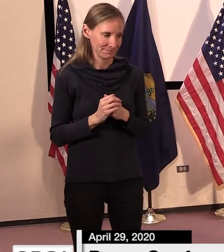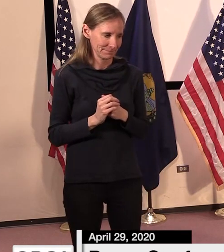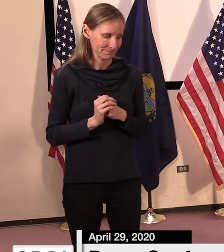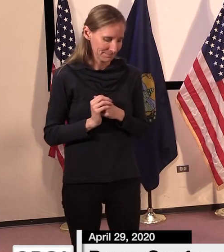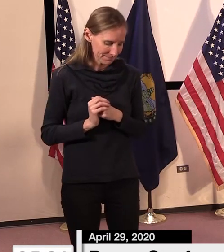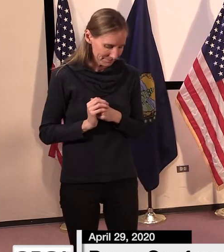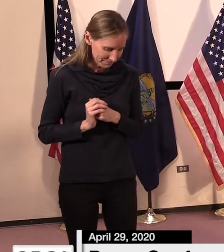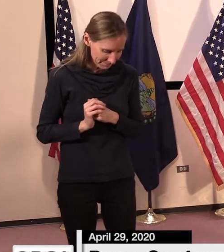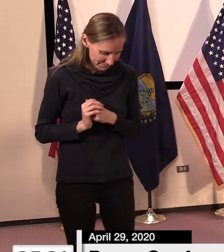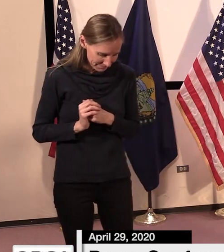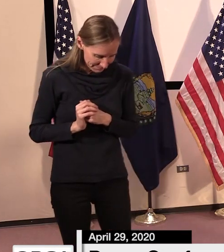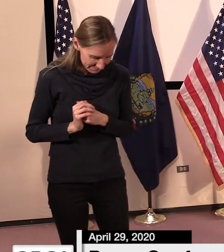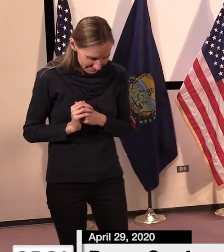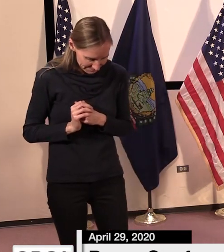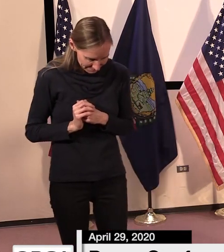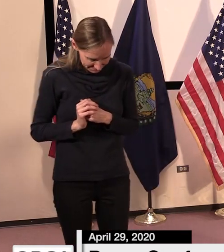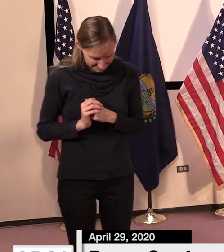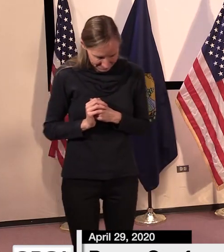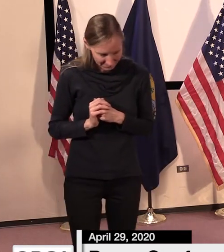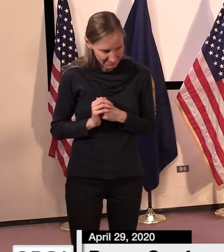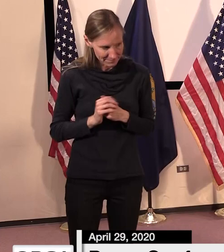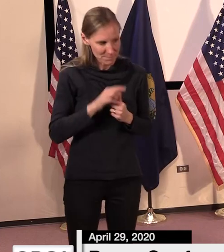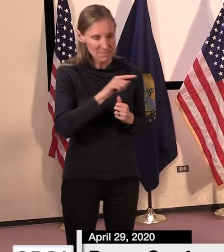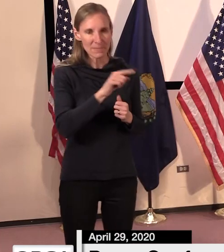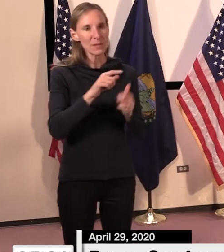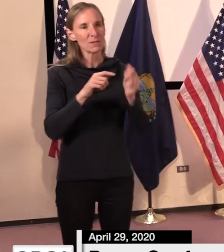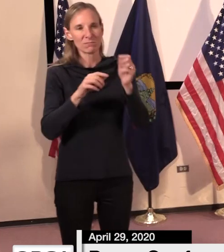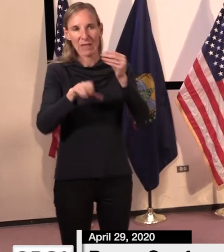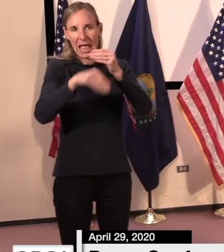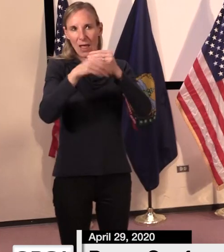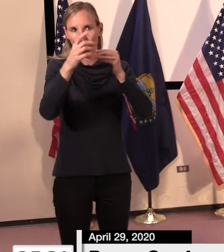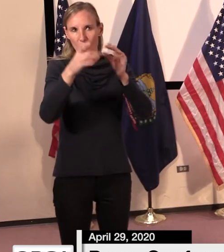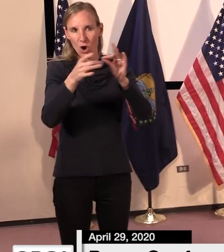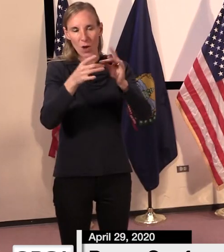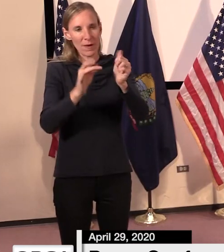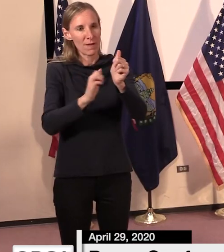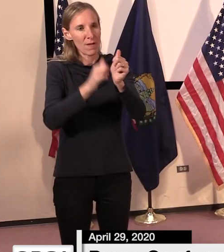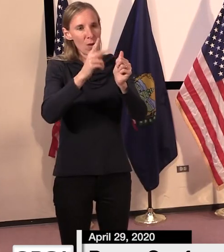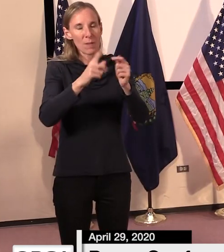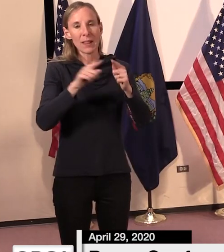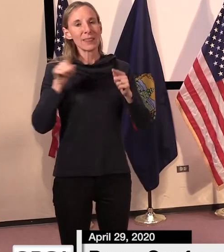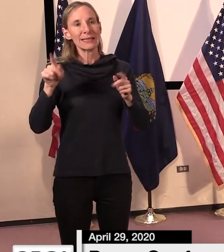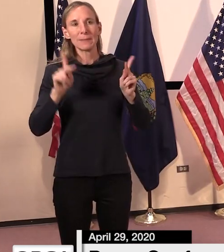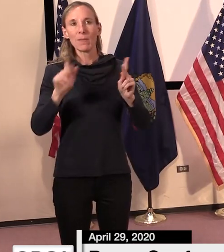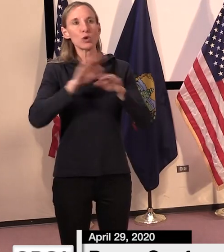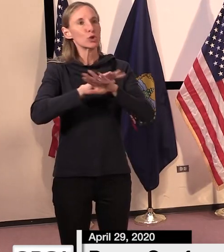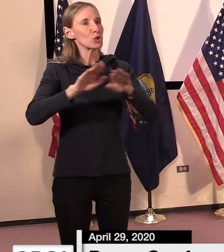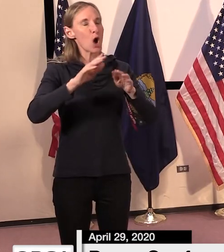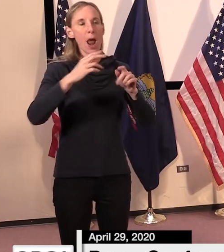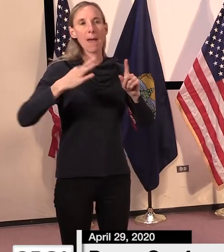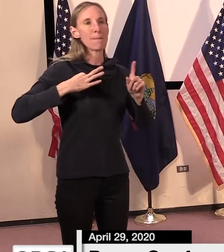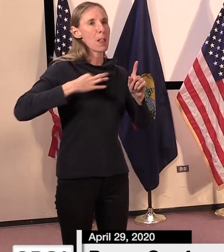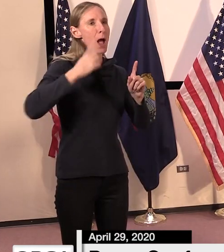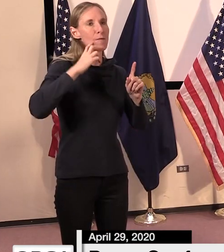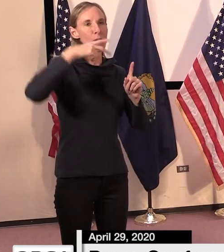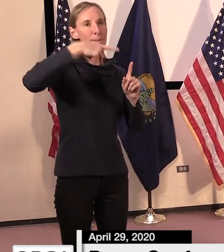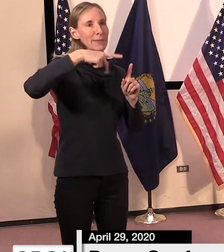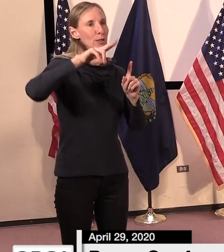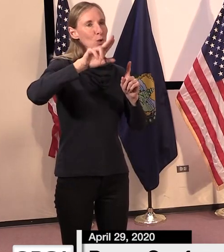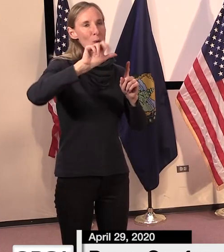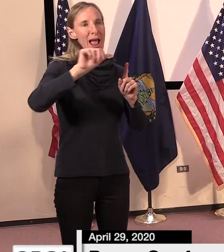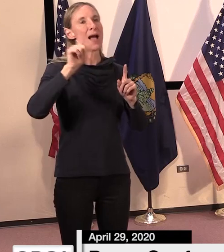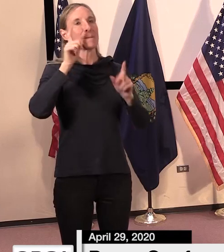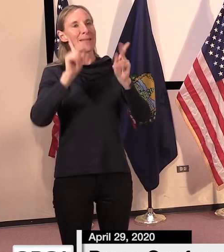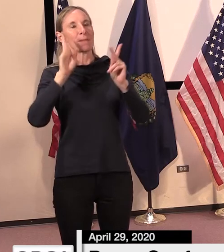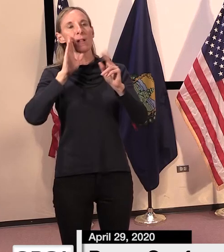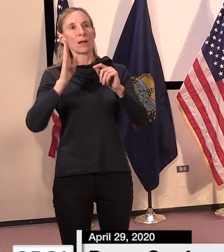Just to follow up, I believe these were people who were not applying for the PUA. This was prior to that. These